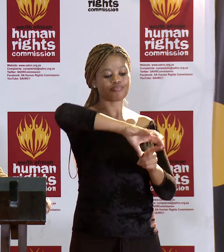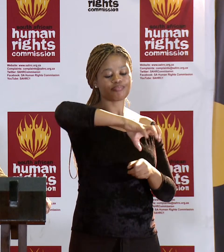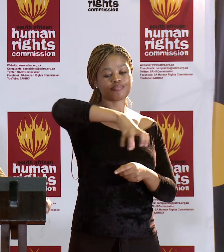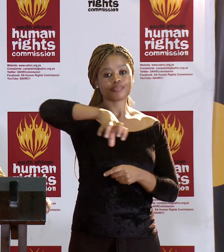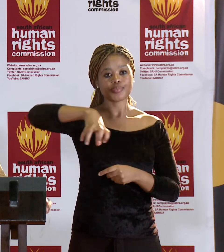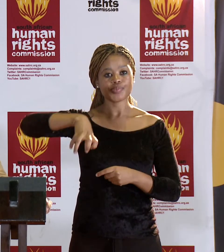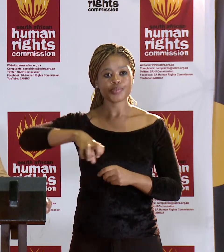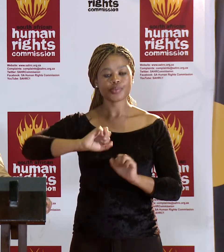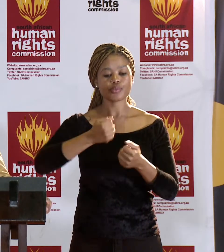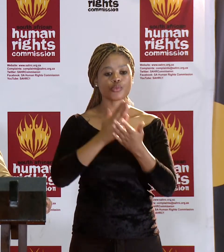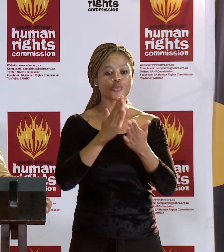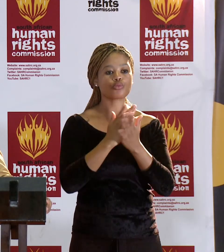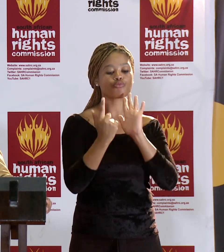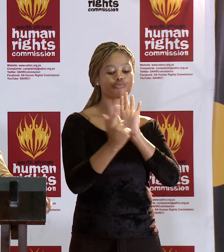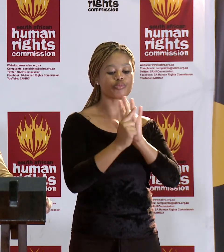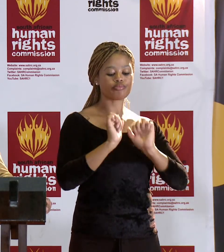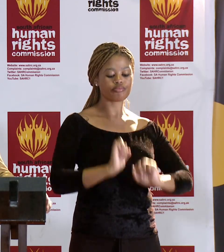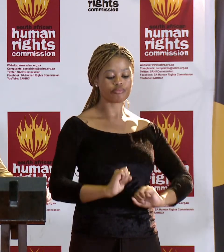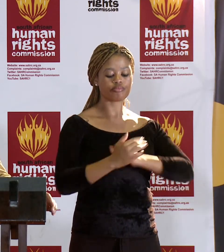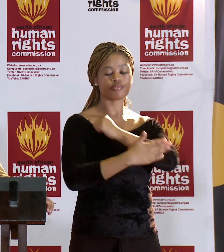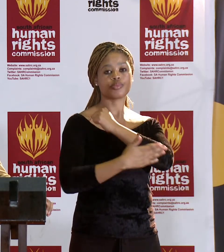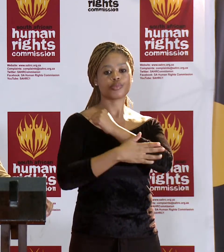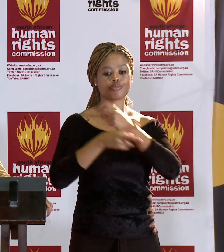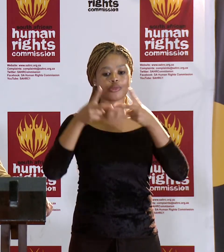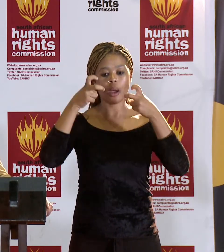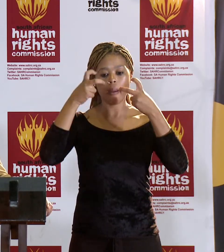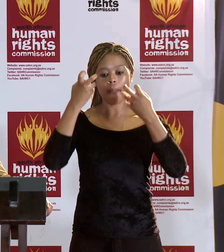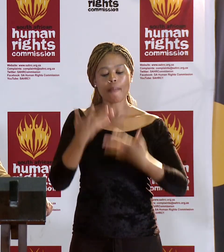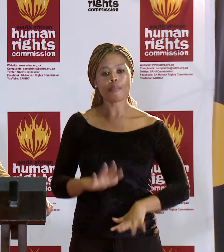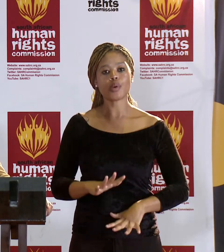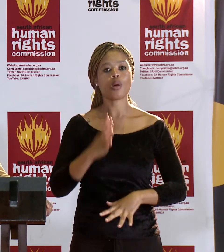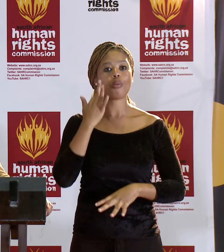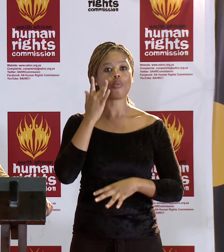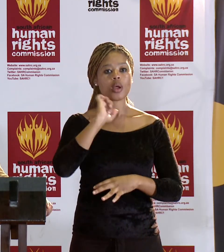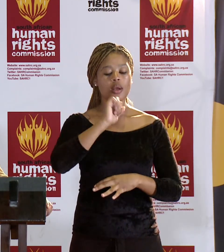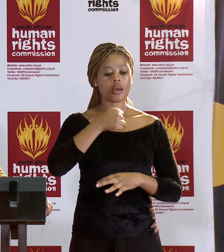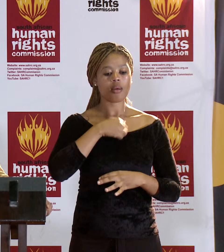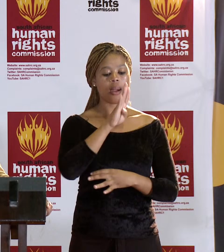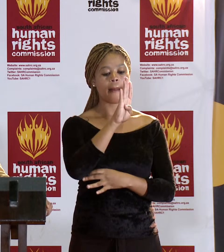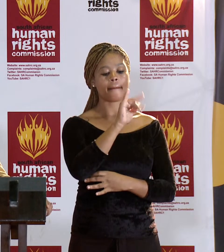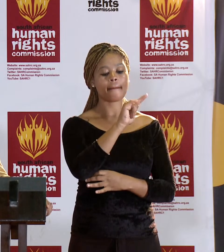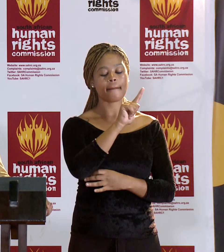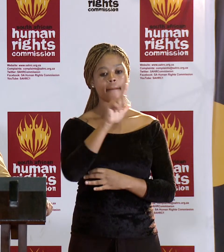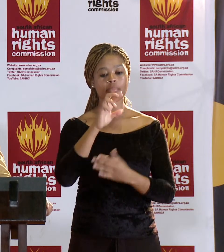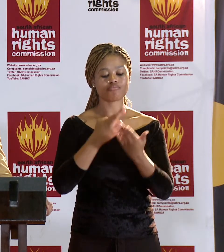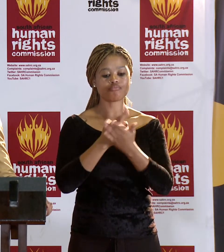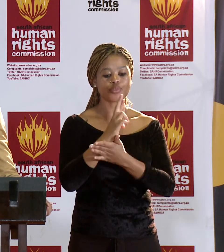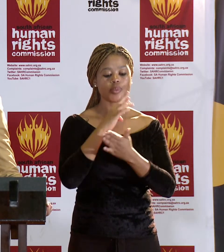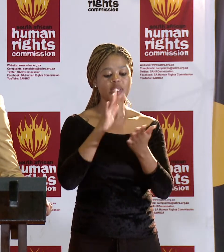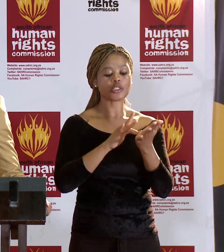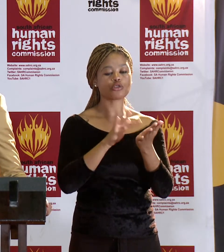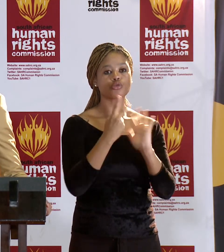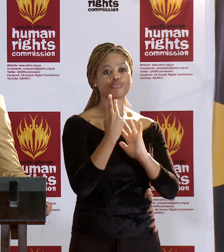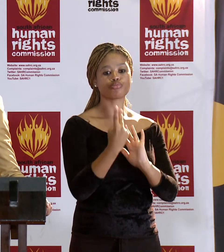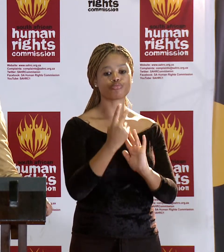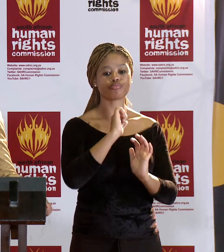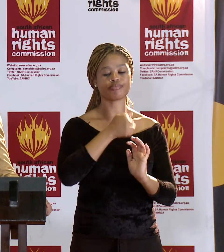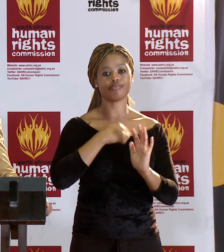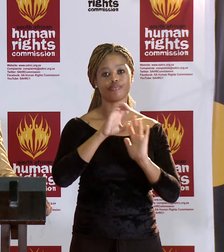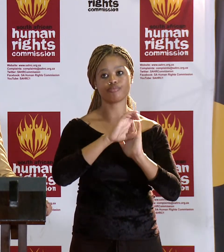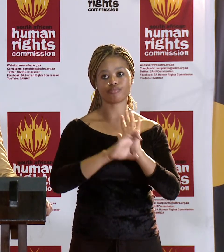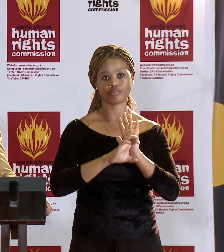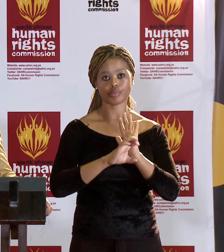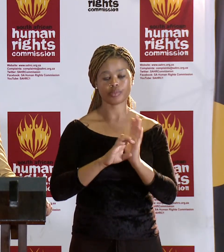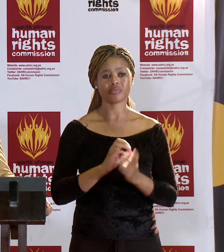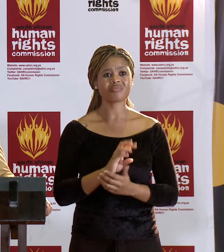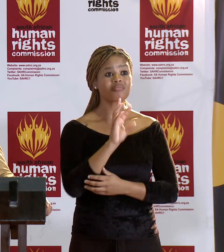to ensure that the laws of the country are observed when it comes to our Bill of Rights, which is in Chapter 2 of our Constitution.